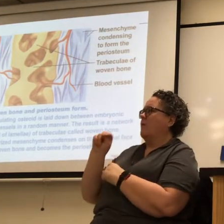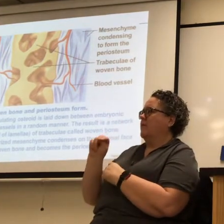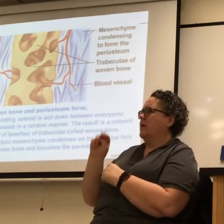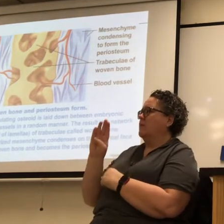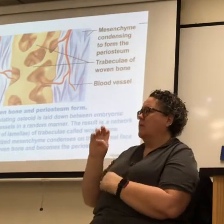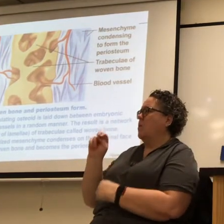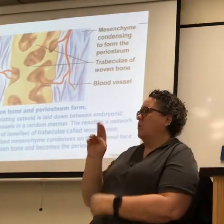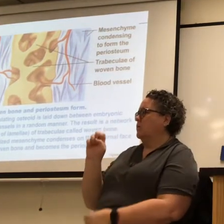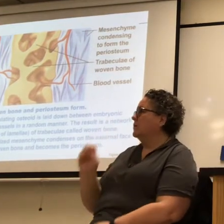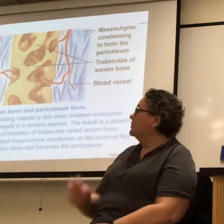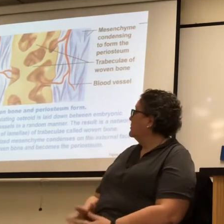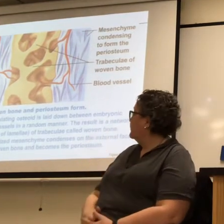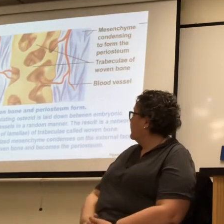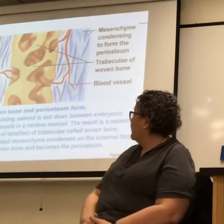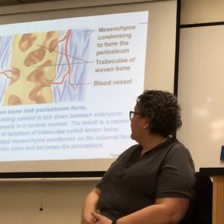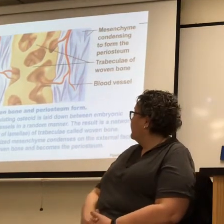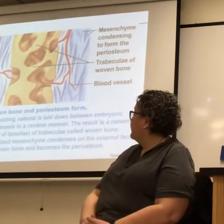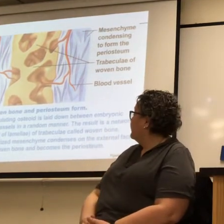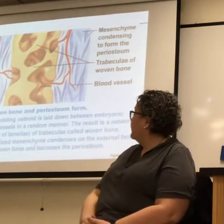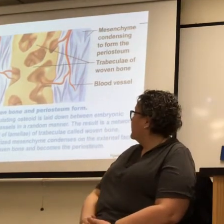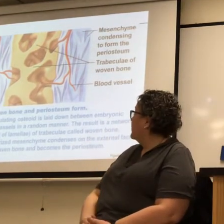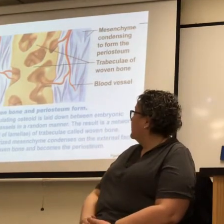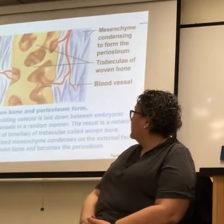Woven bone,